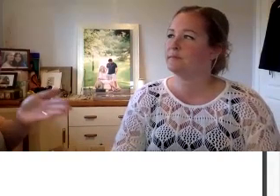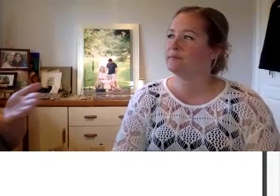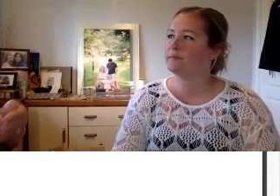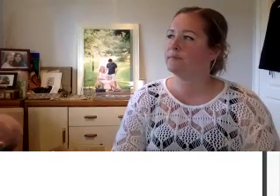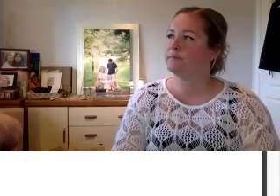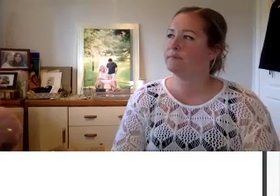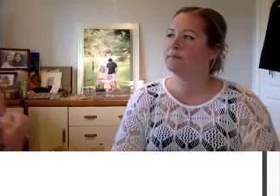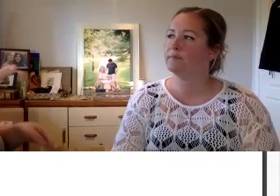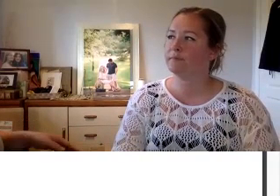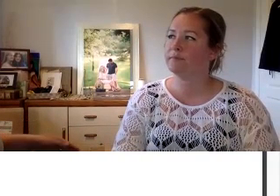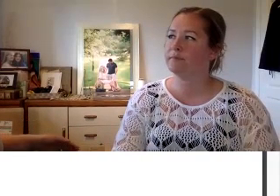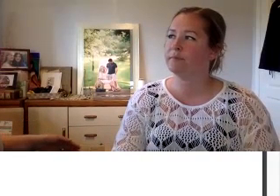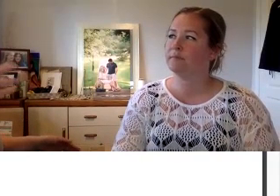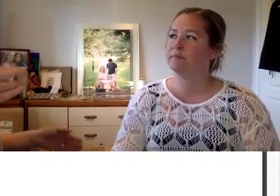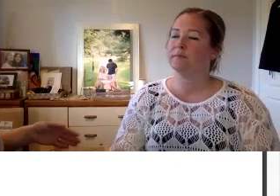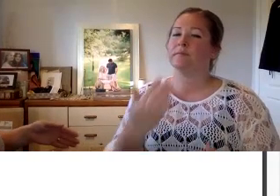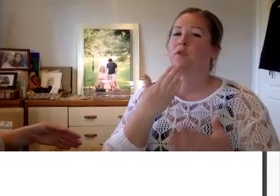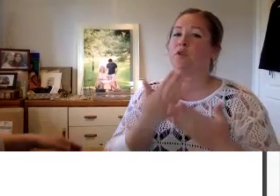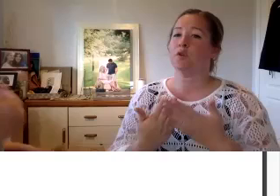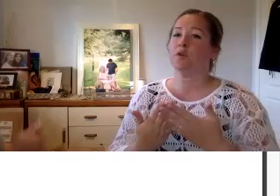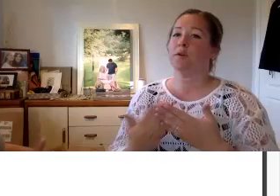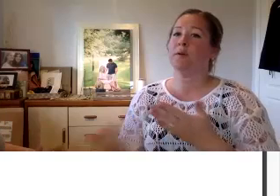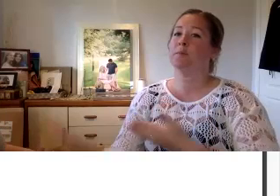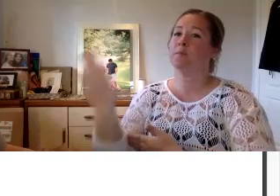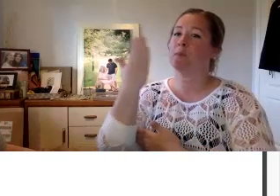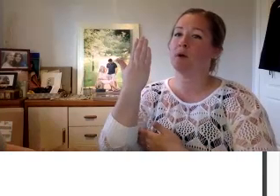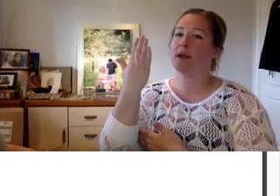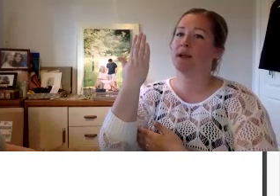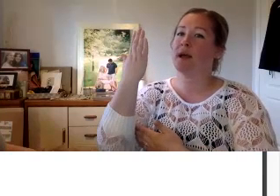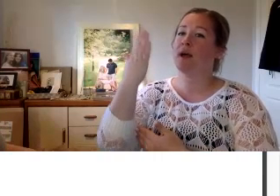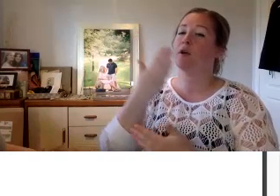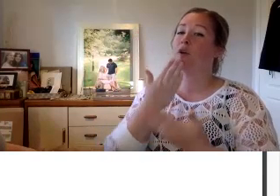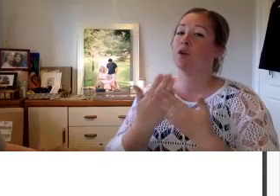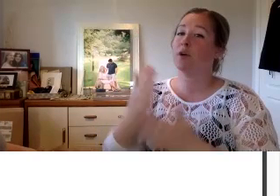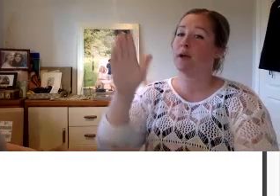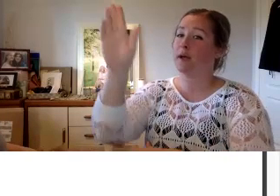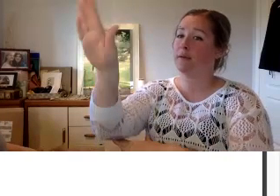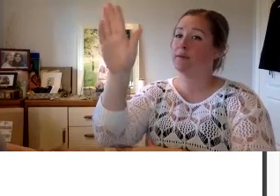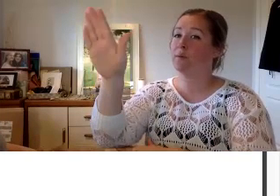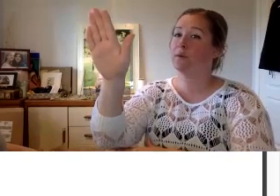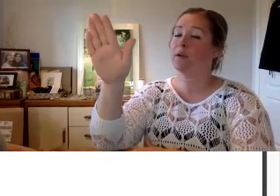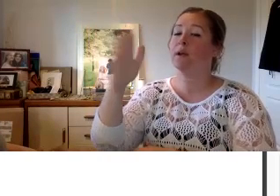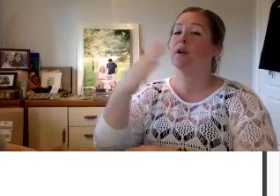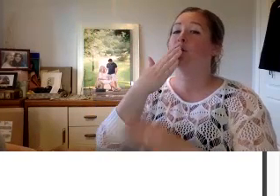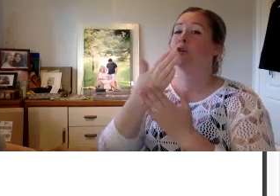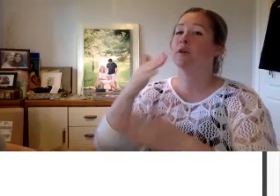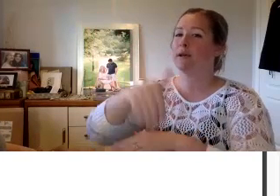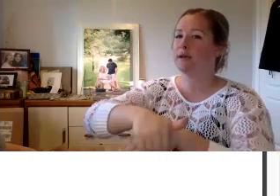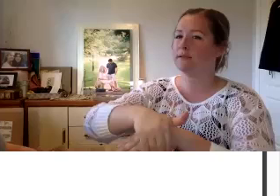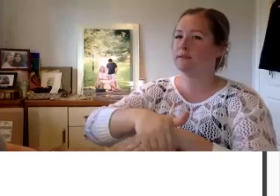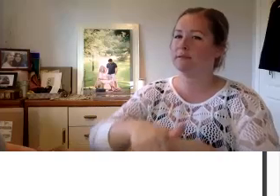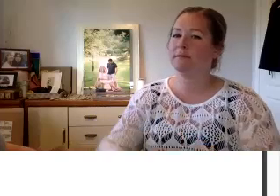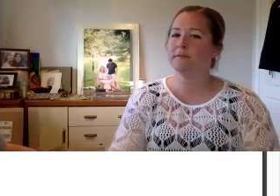So let's repeat that again. Good morning, good afternoon, and